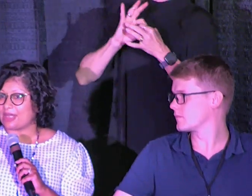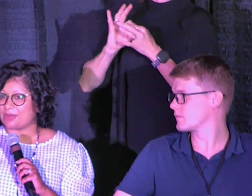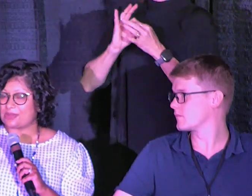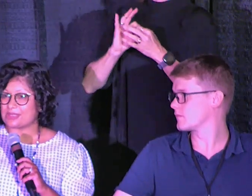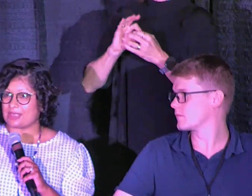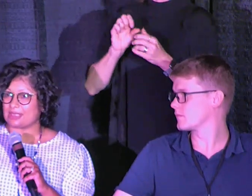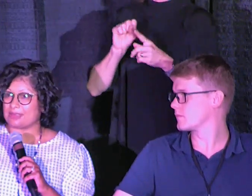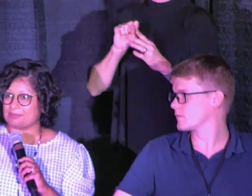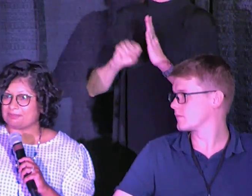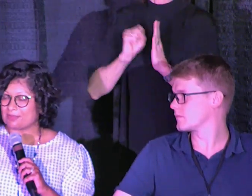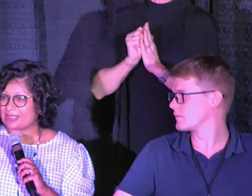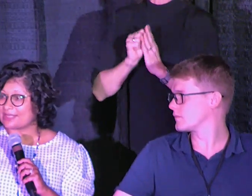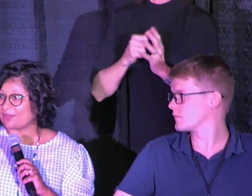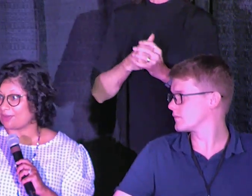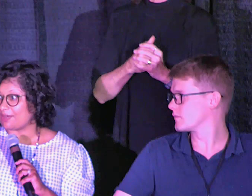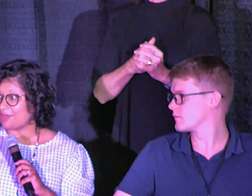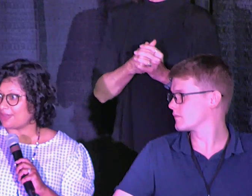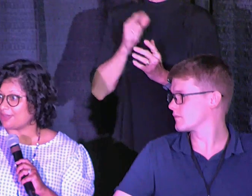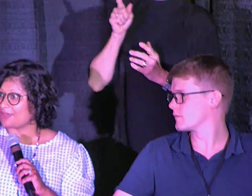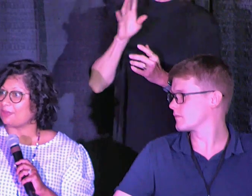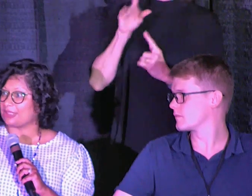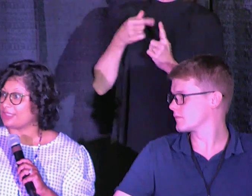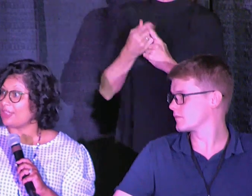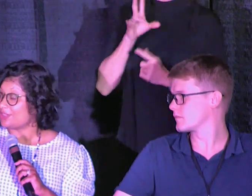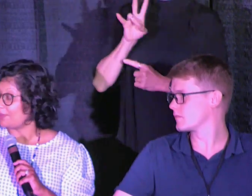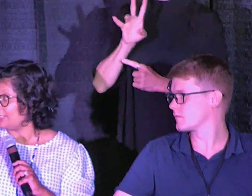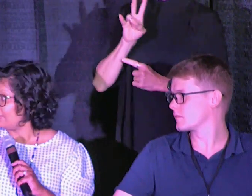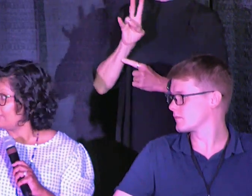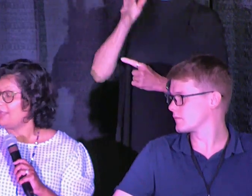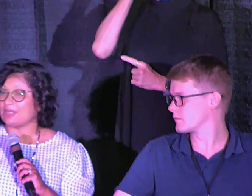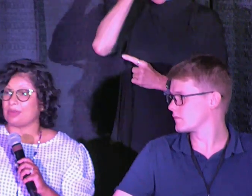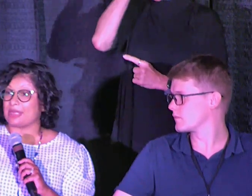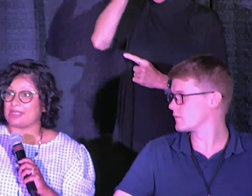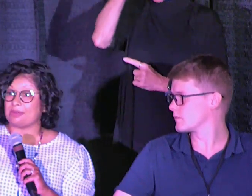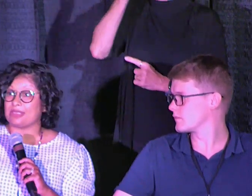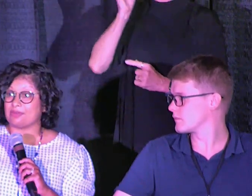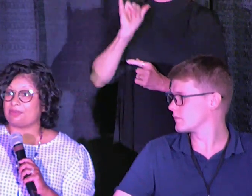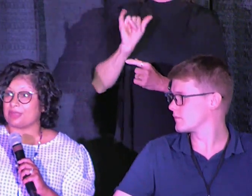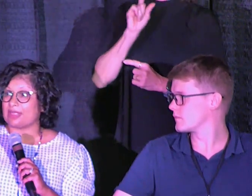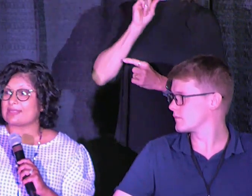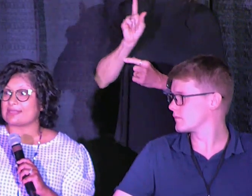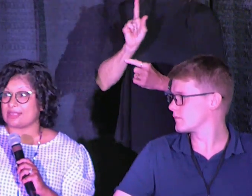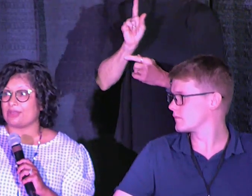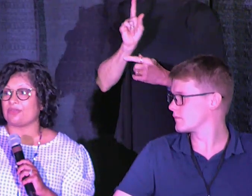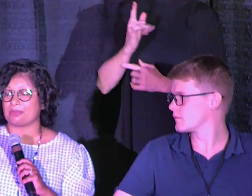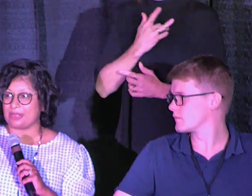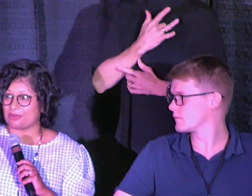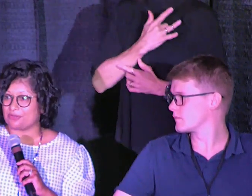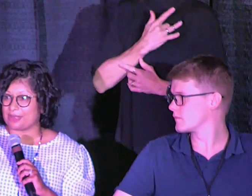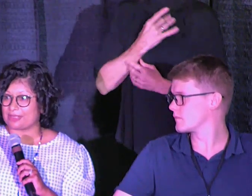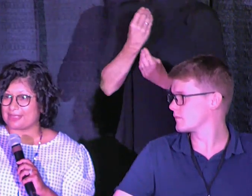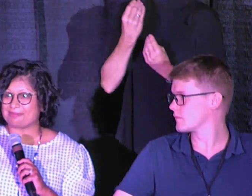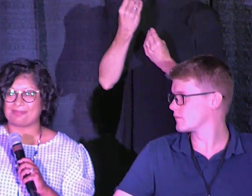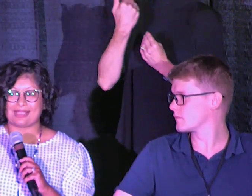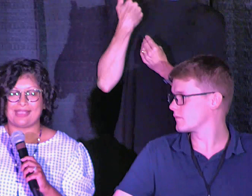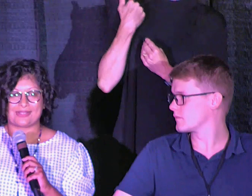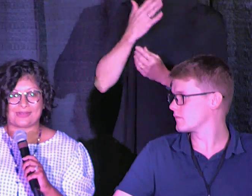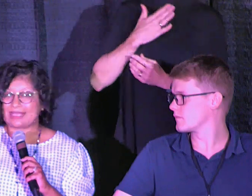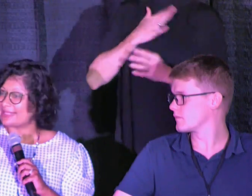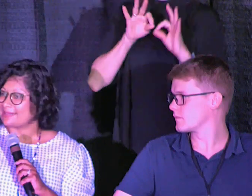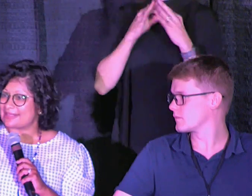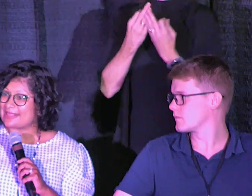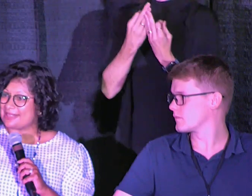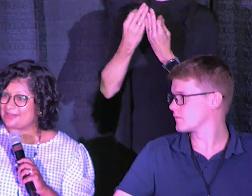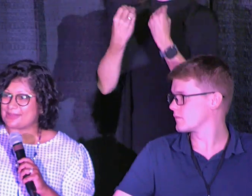sharing about the seven grandfathers, it really touched me, and it reminded me of the lessons I learned from my own family.